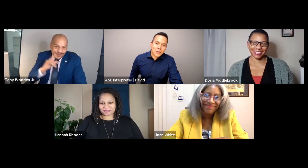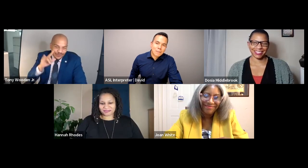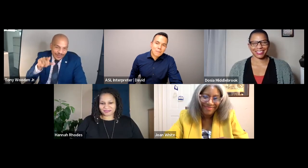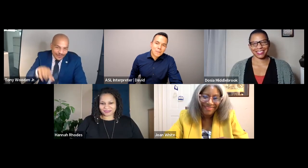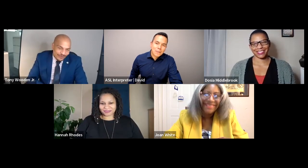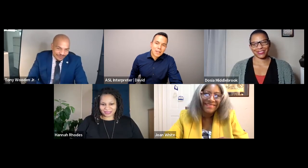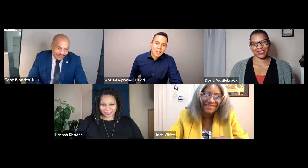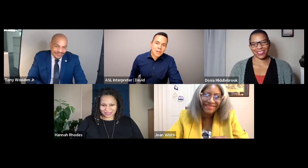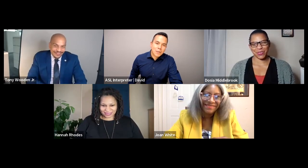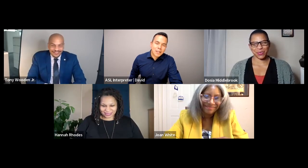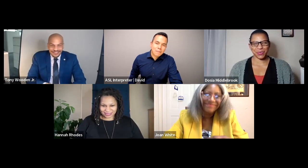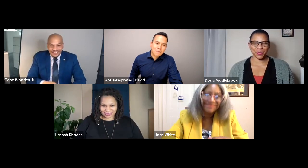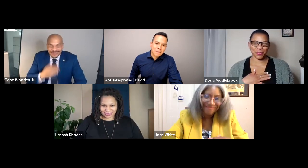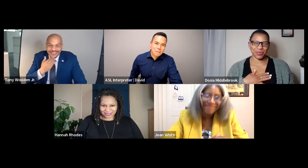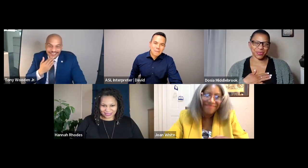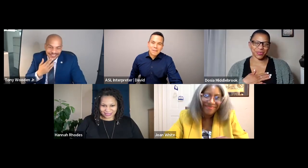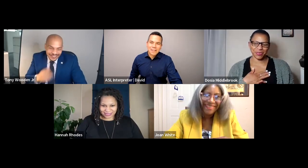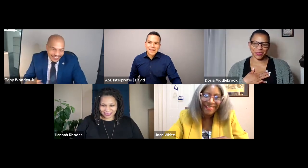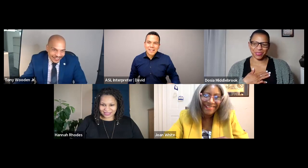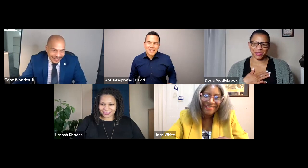Sean. Love you, buddy.